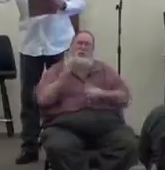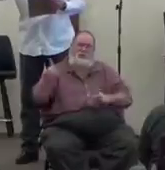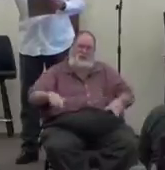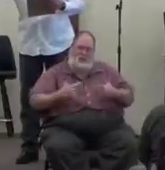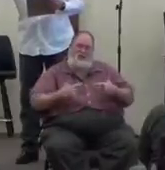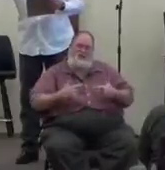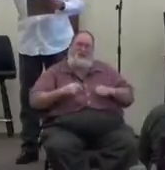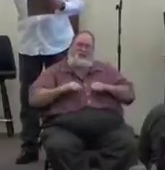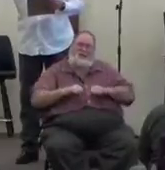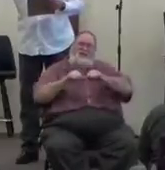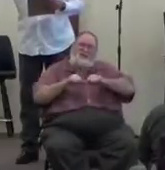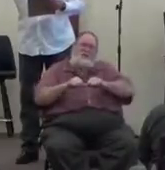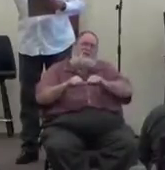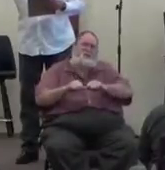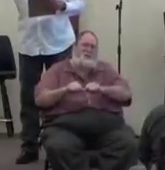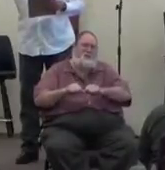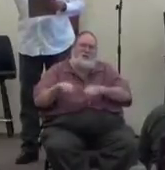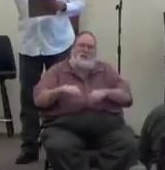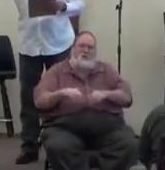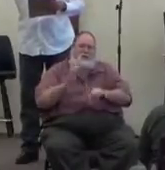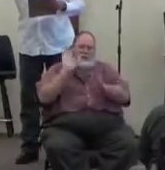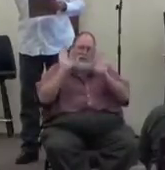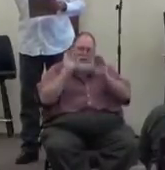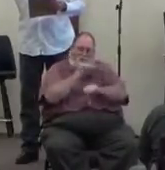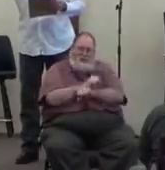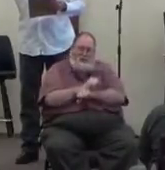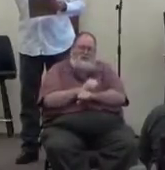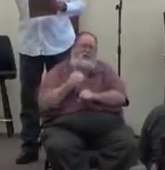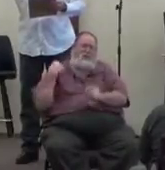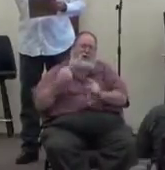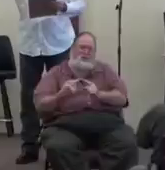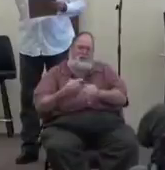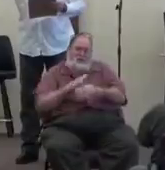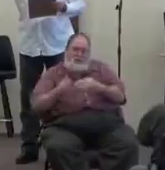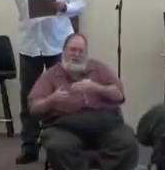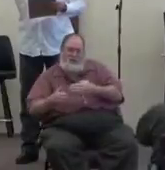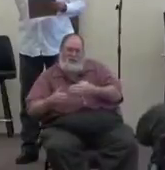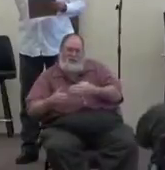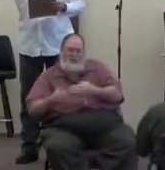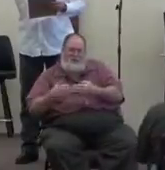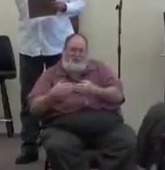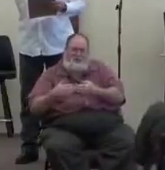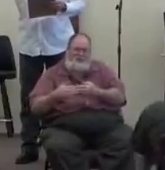keeps right on going on and doing them until the very end, right up to the last second.